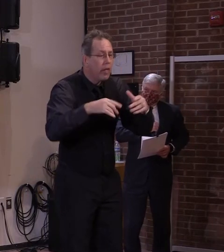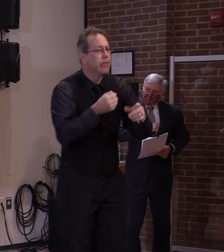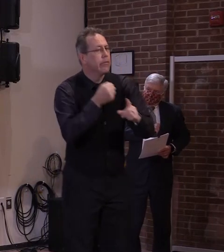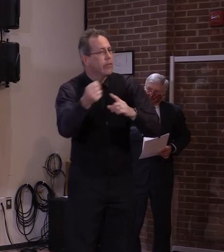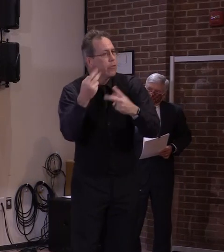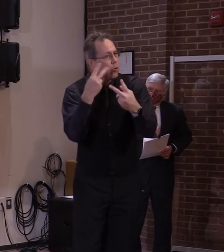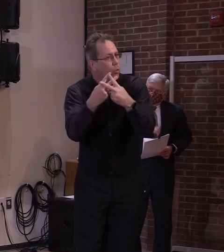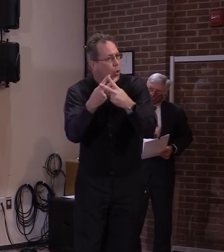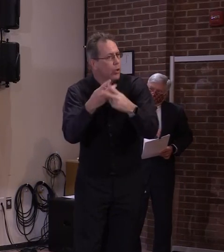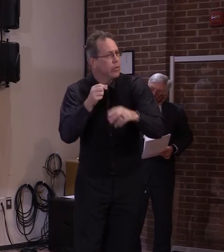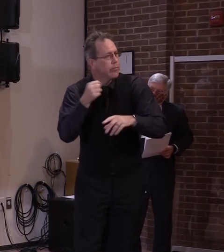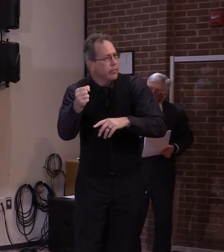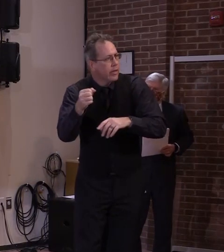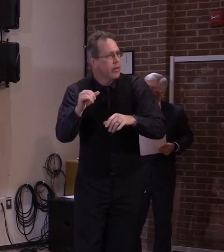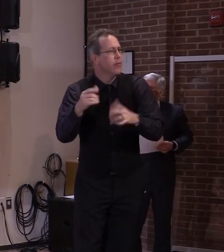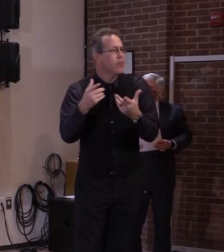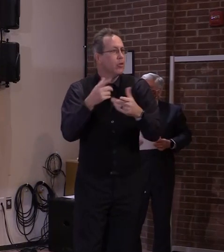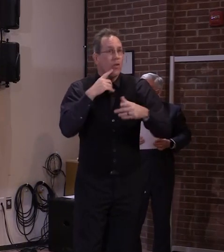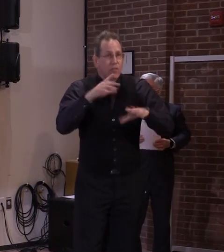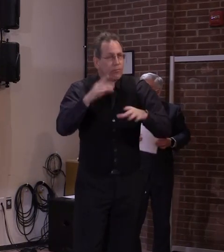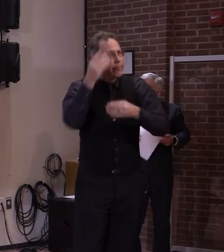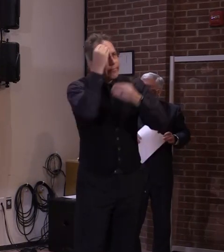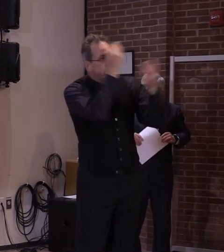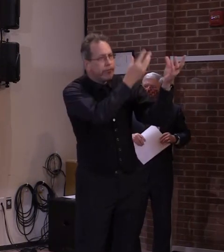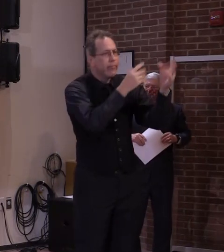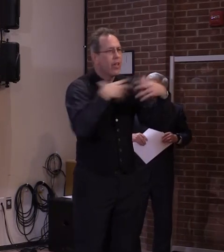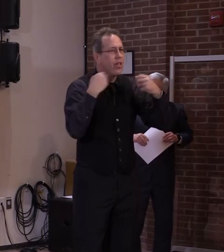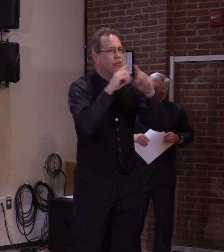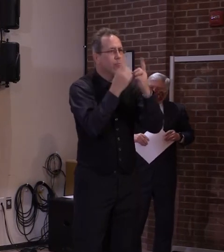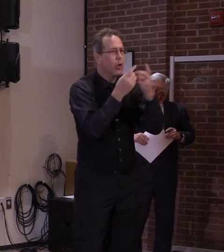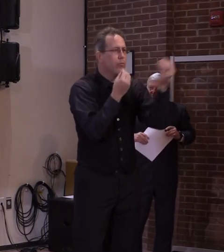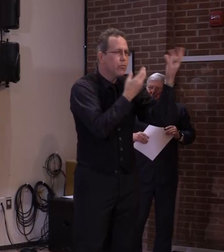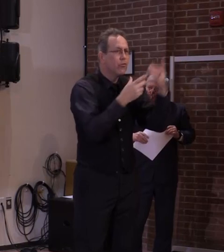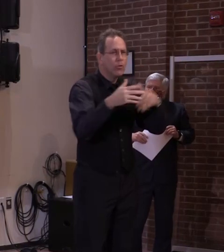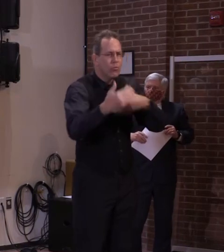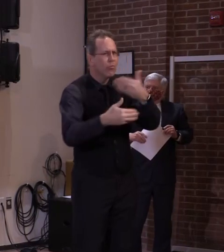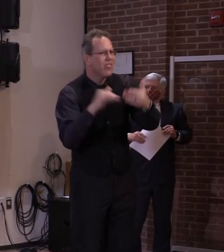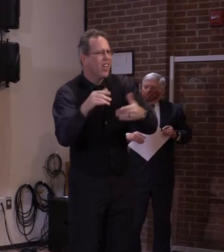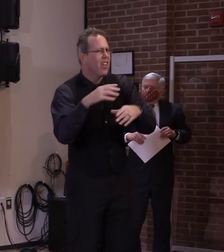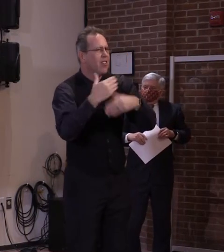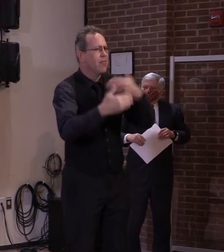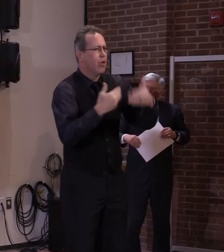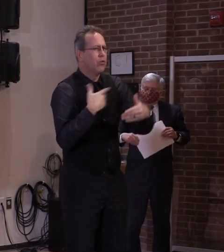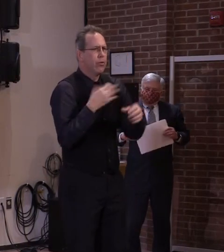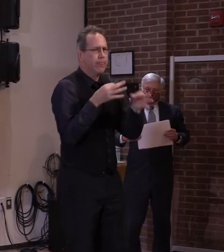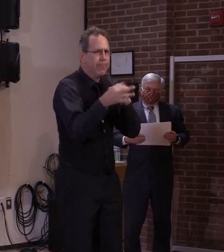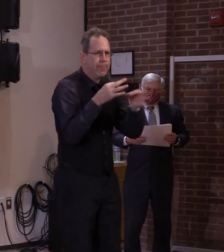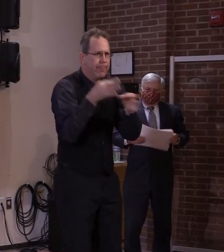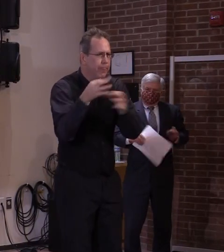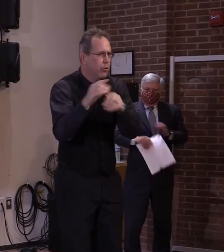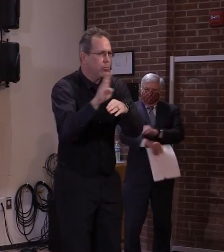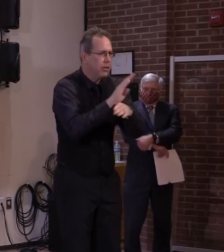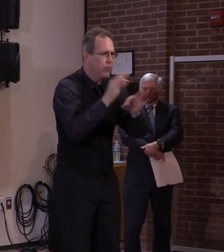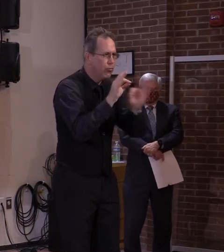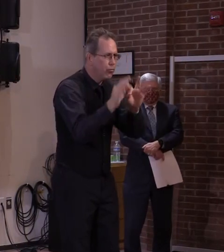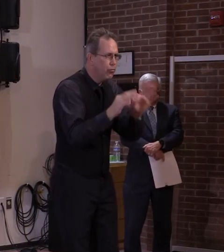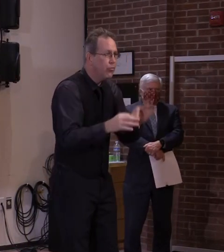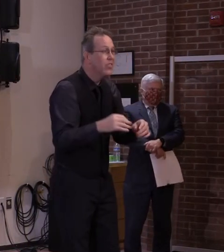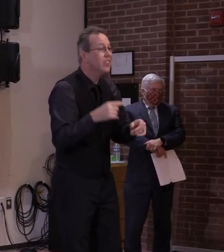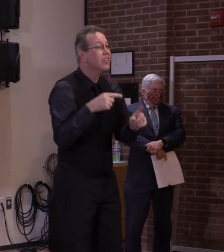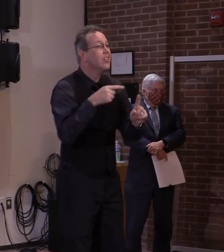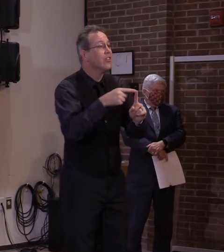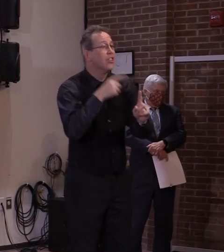They will be able to continue working uninterrupted. Vaccines are also the best tool for preventing COVID-19